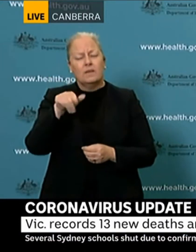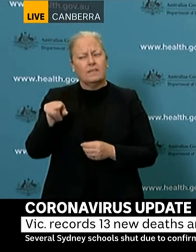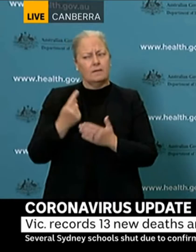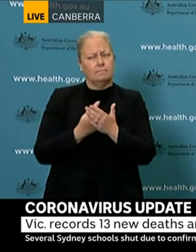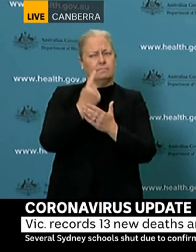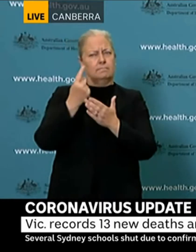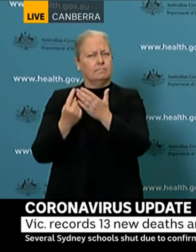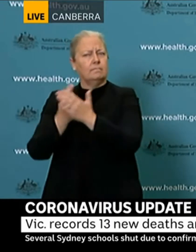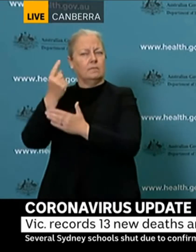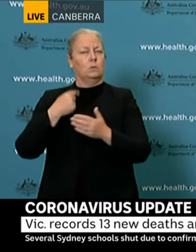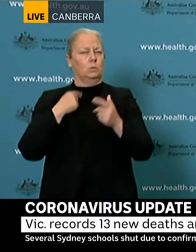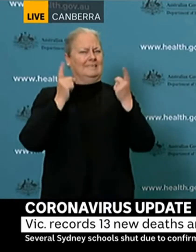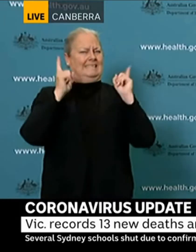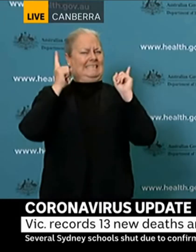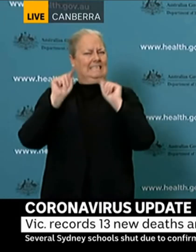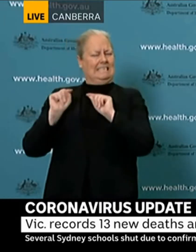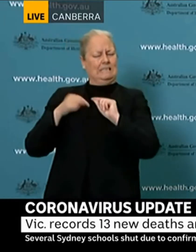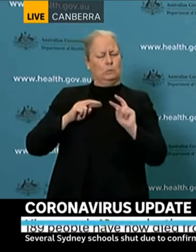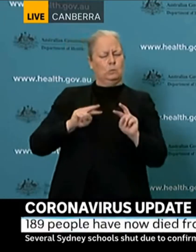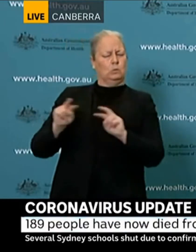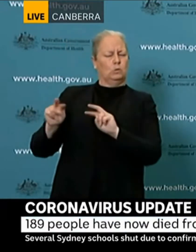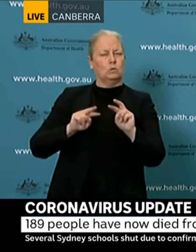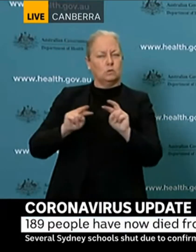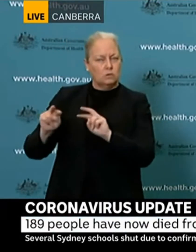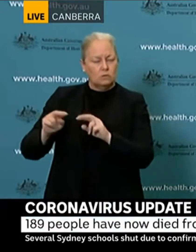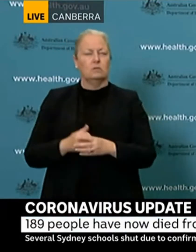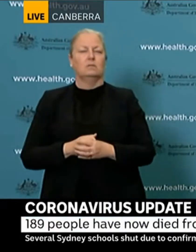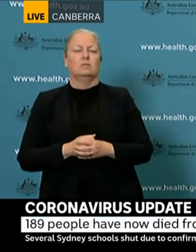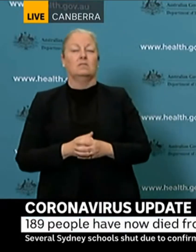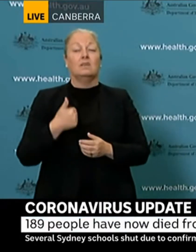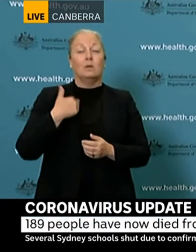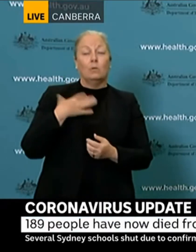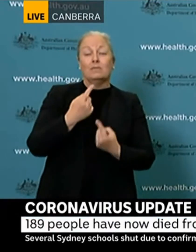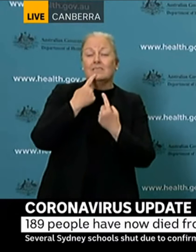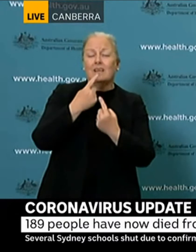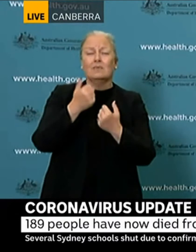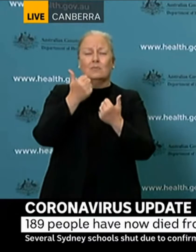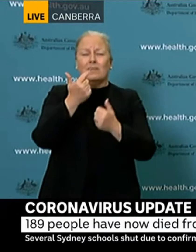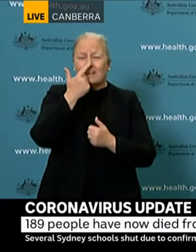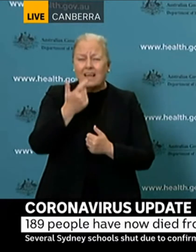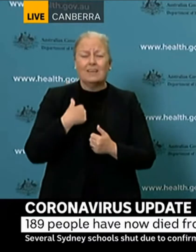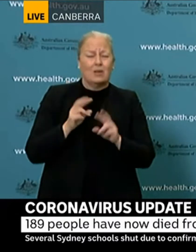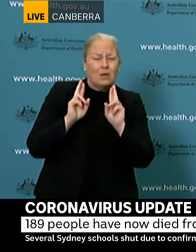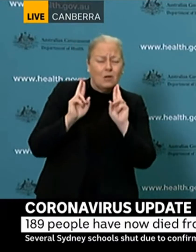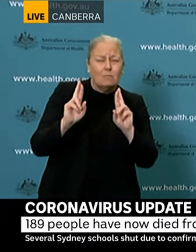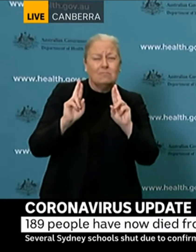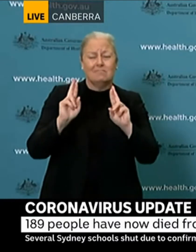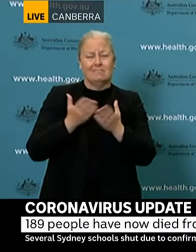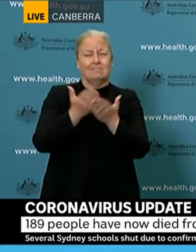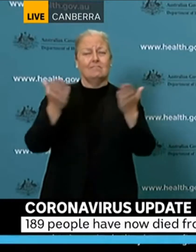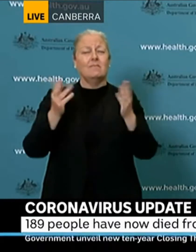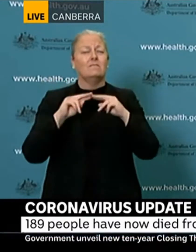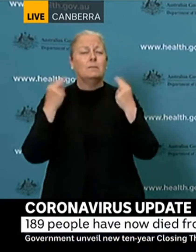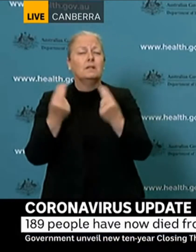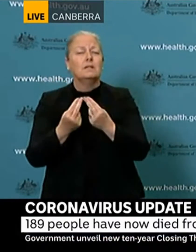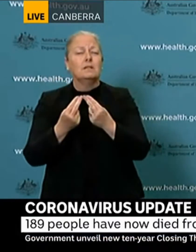also of great concern, and again, I just really want to give my best wishes to the families and that